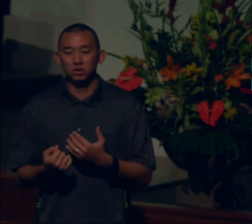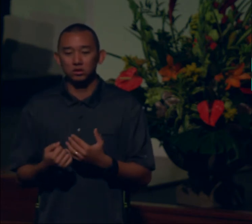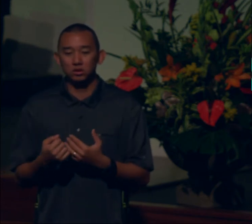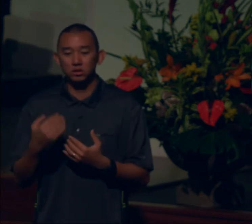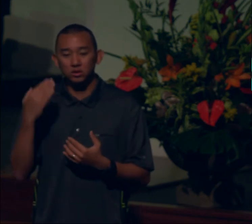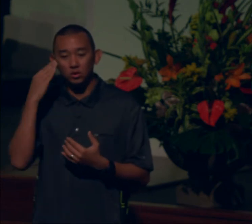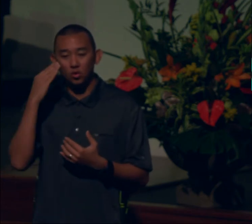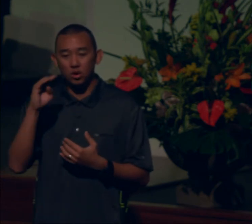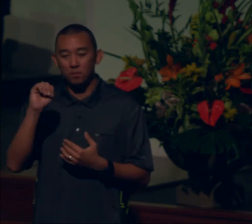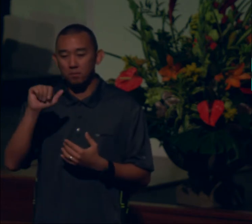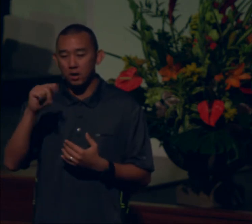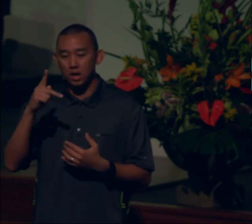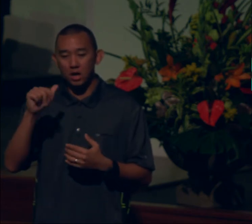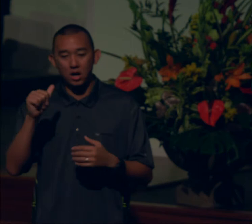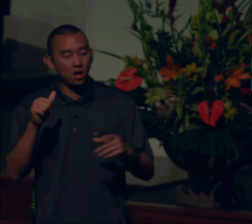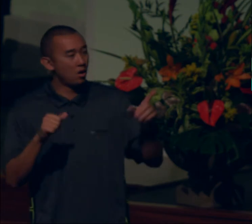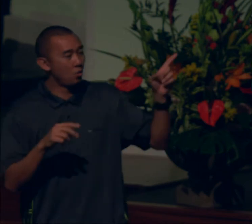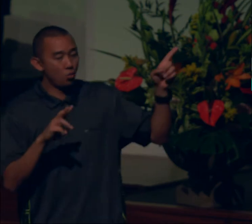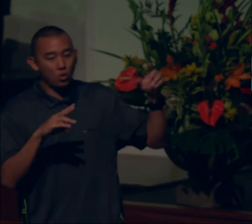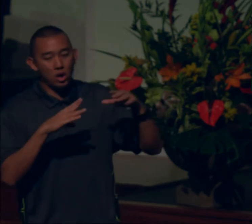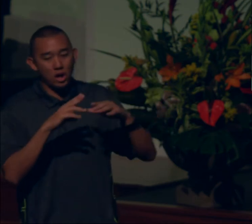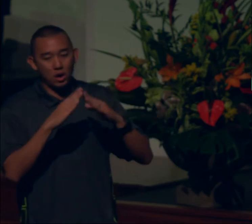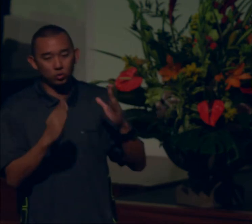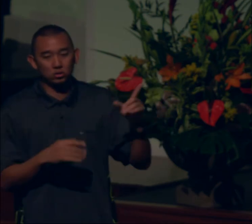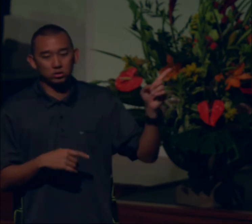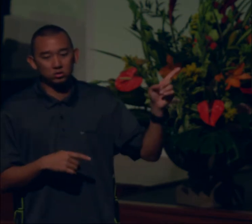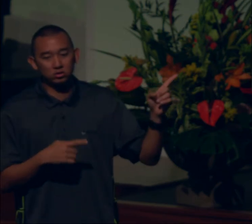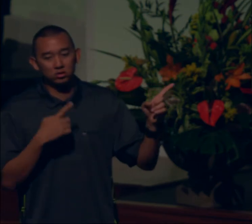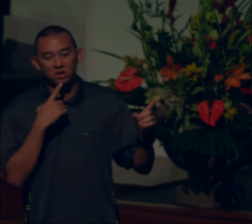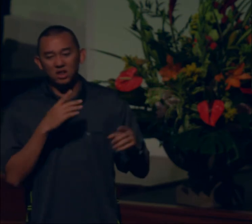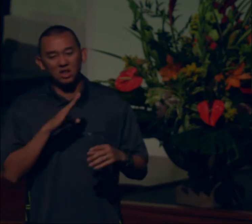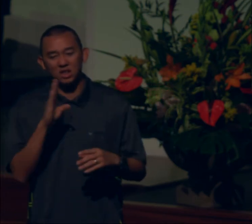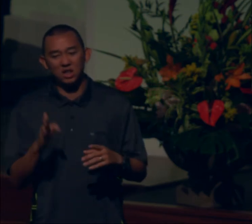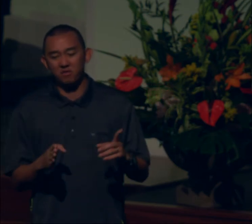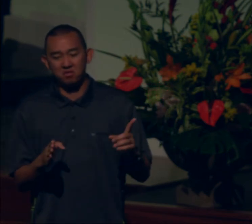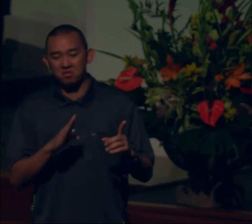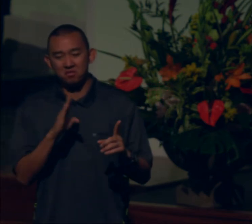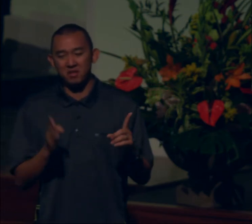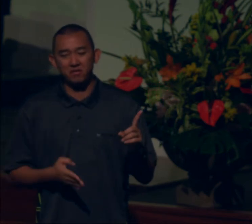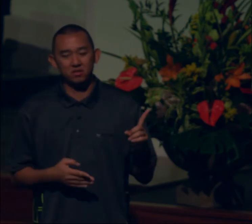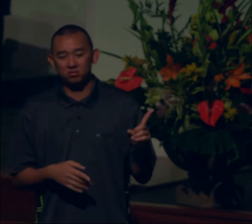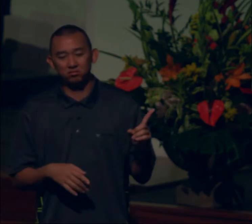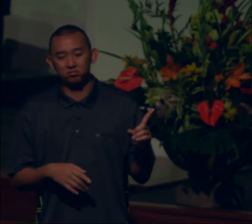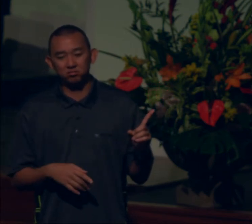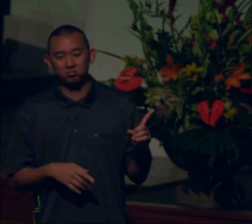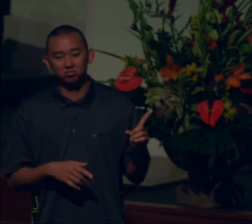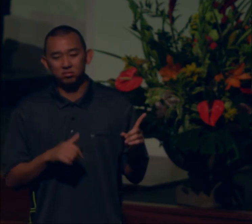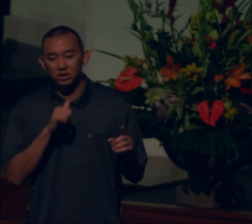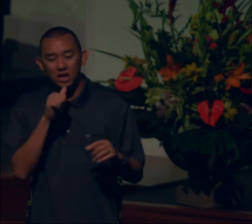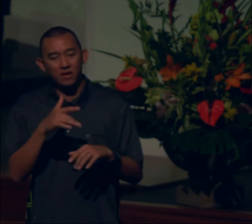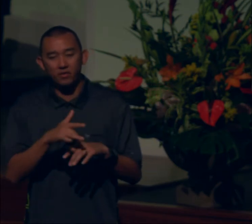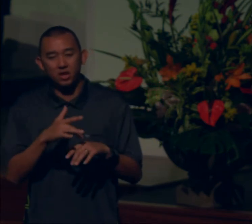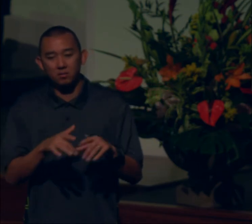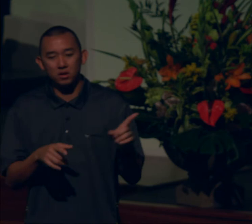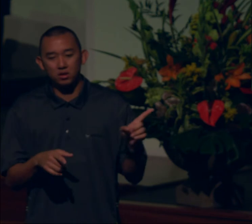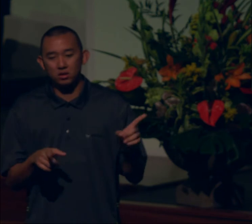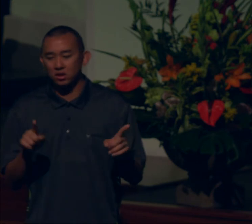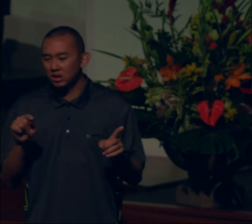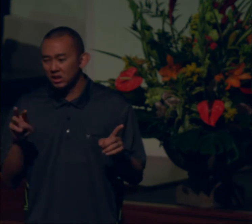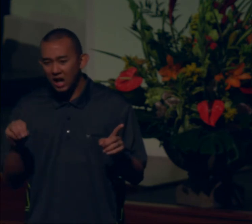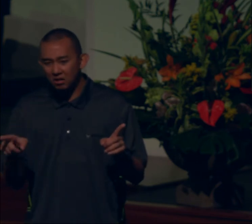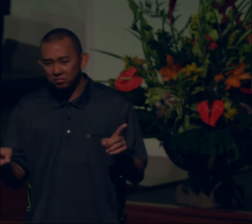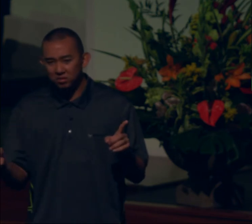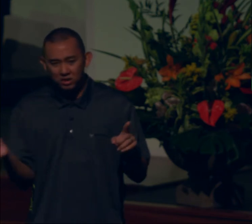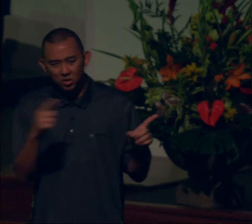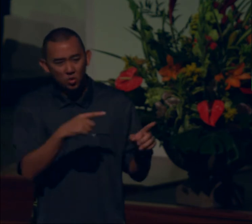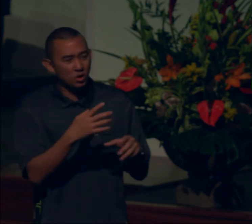But the owner and people said they would never lease it. It was not supposed to be leased. It wasn't available. We said, Tom, go get the warehouse.